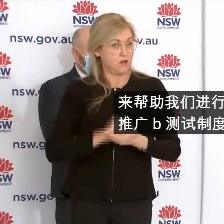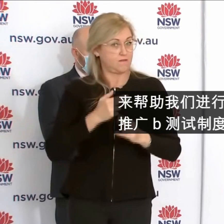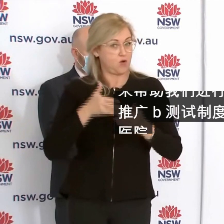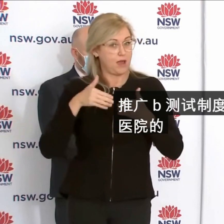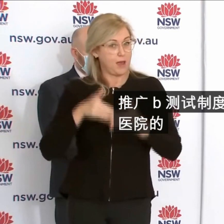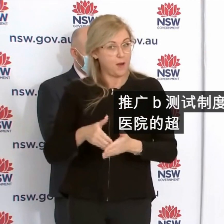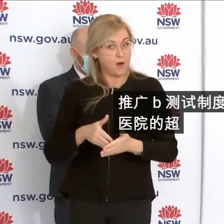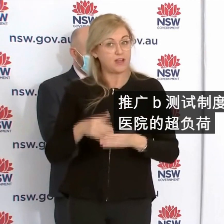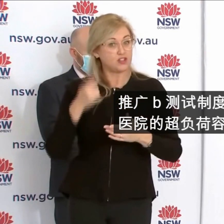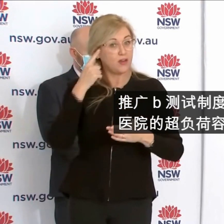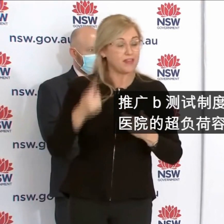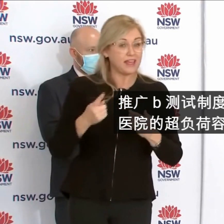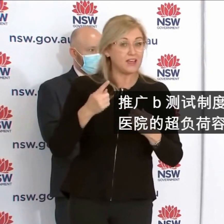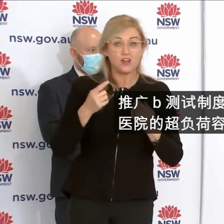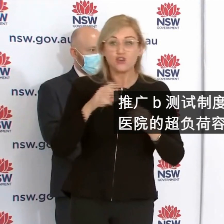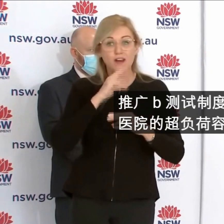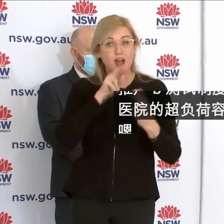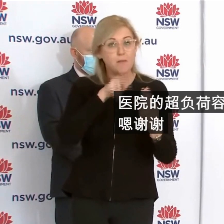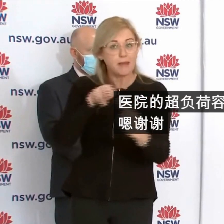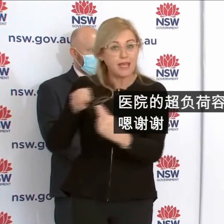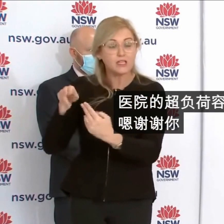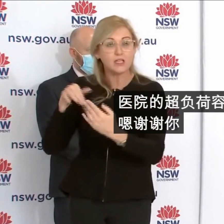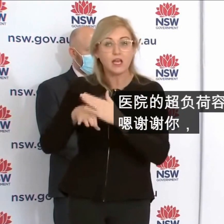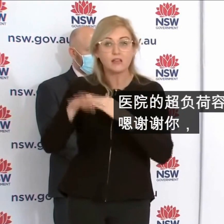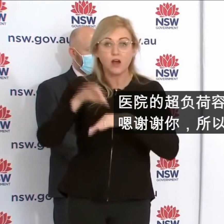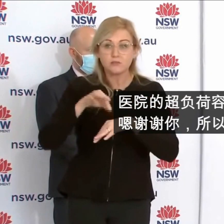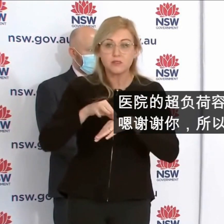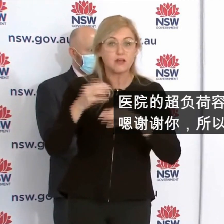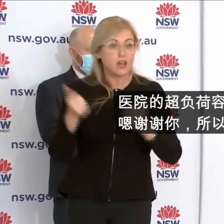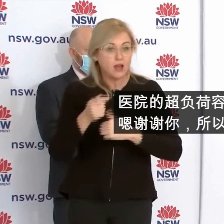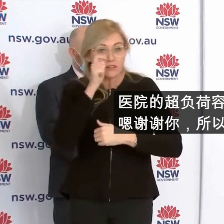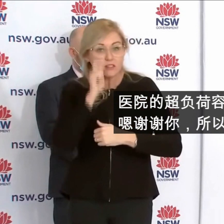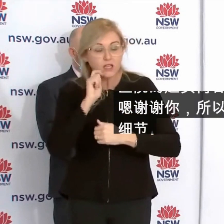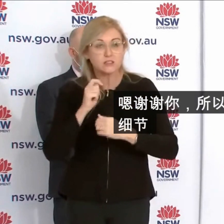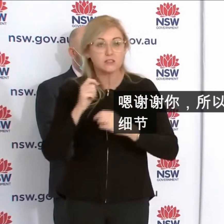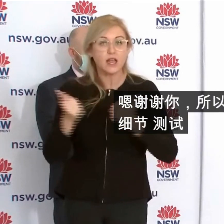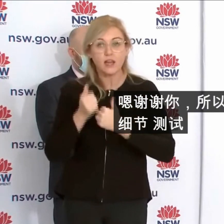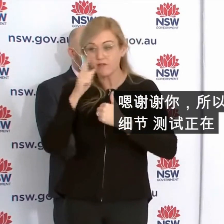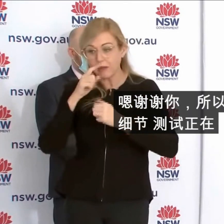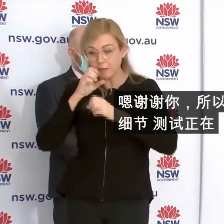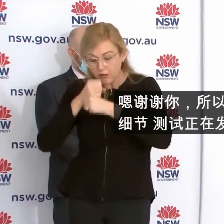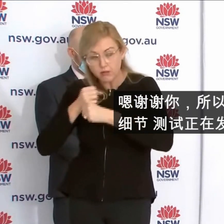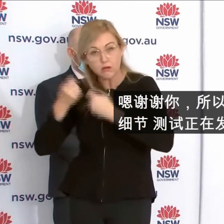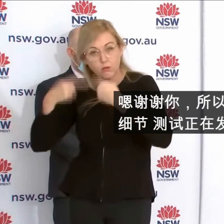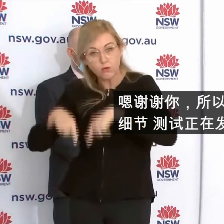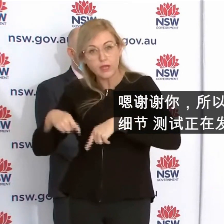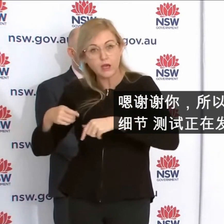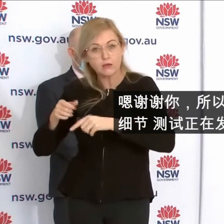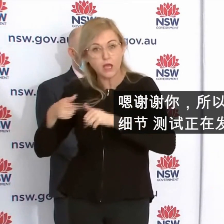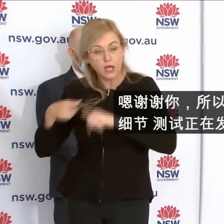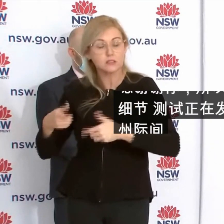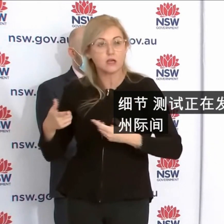and C, overwhelming hospital capacity? Thank you. So I'm not across the detail of tests being